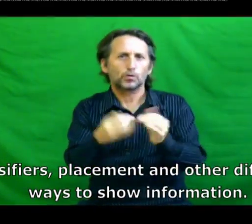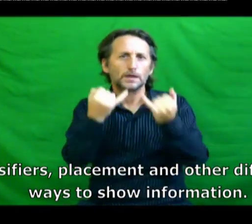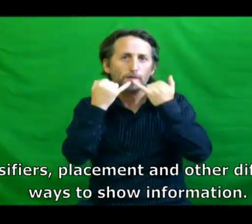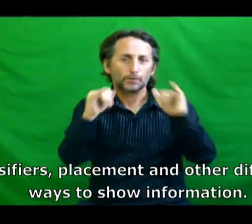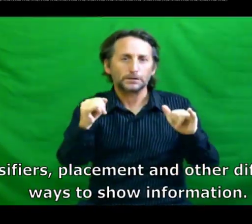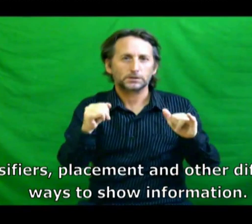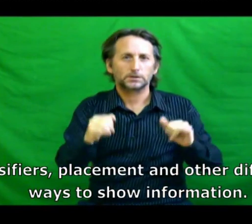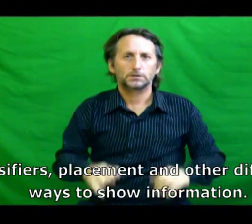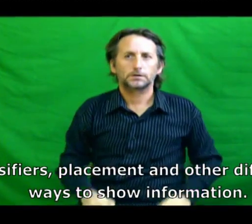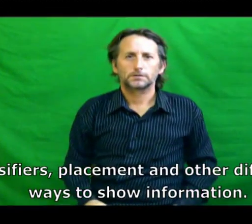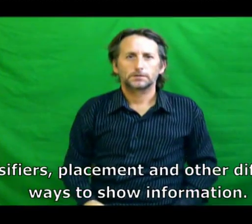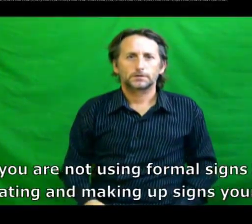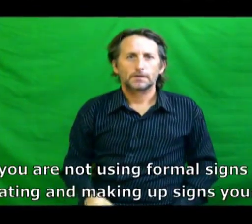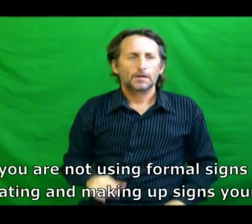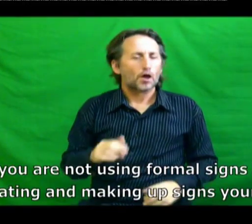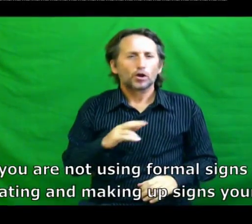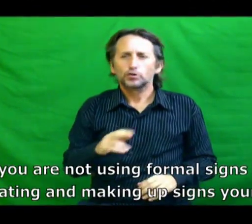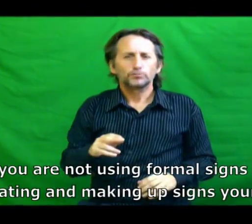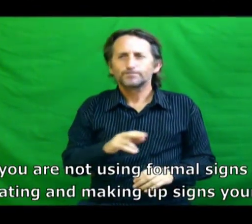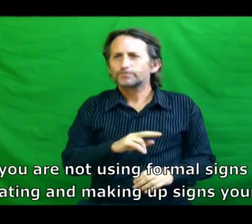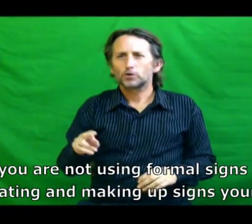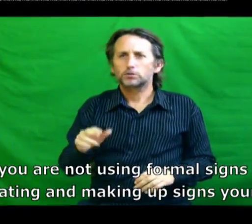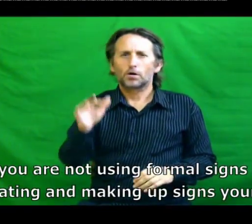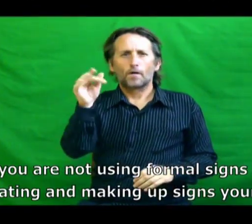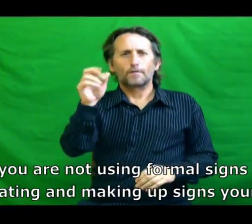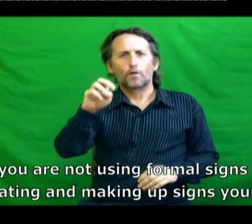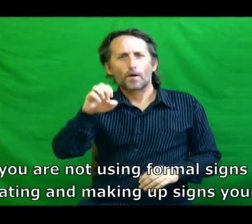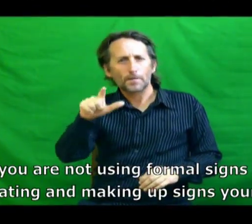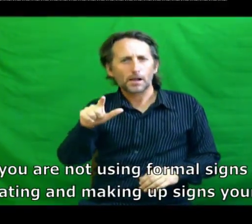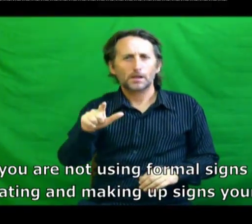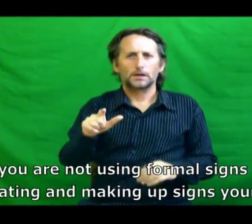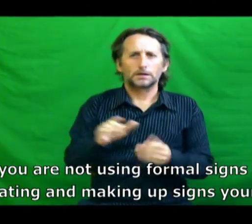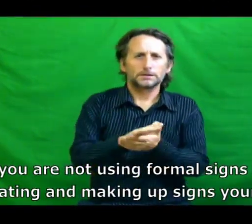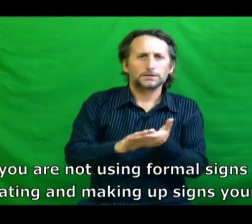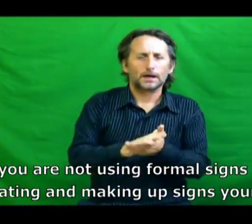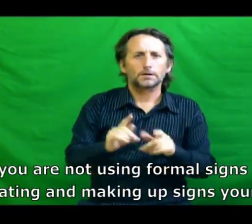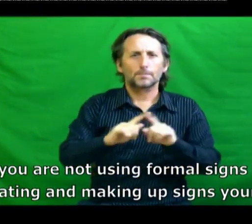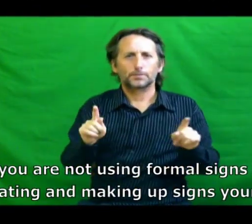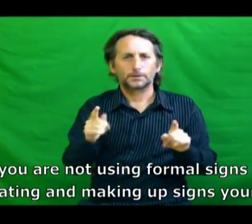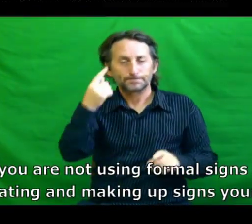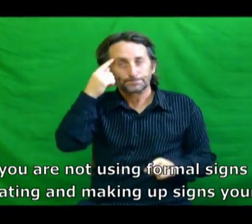So you're not using formal signs, but you're creating and making signs yourself.